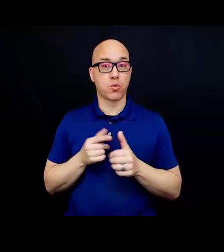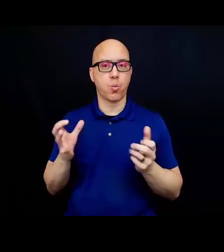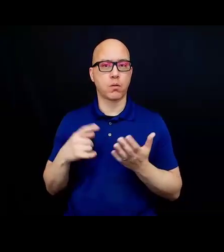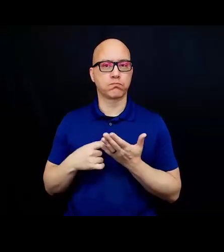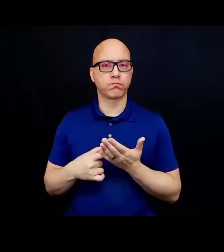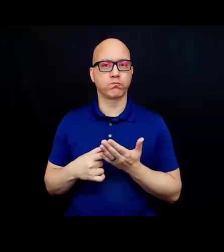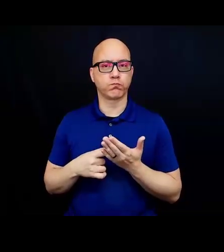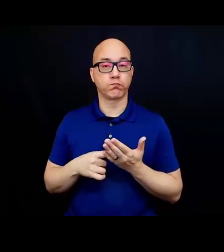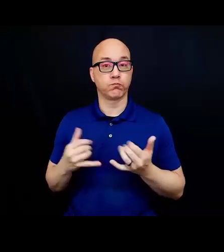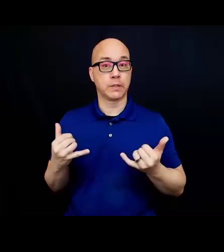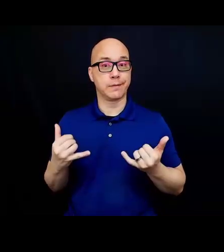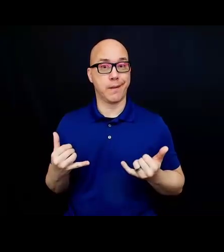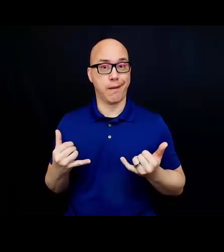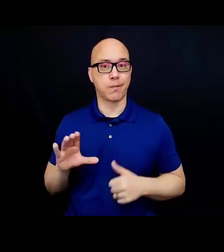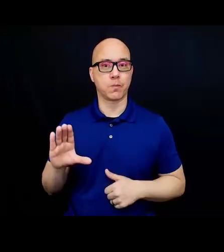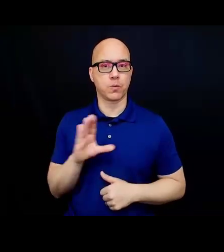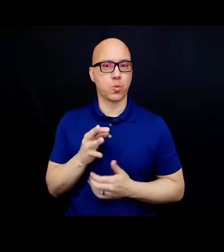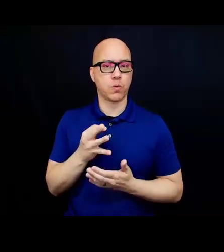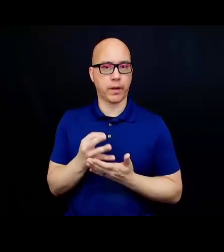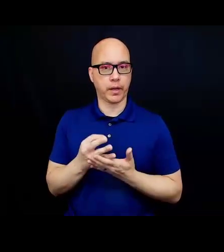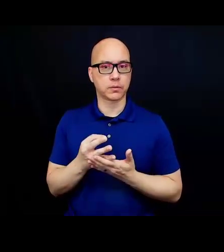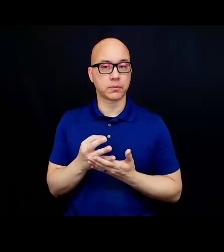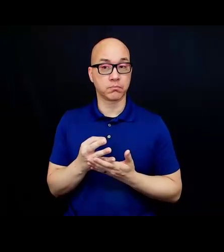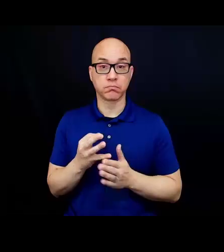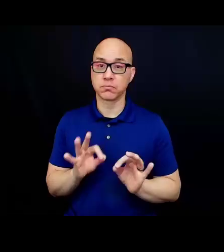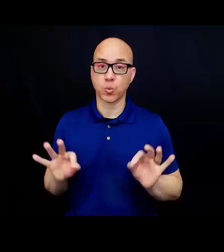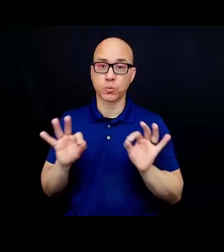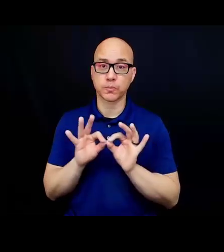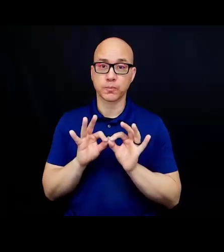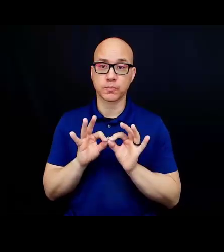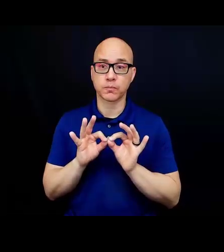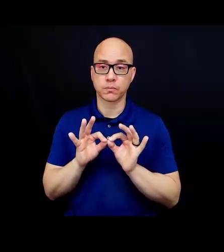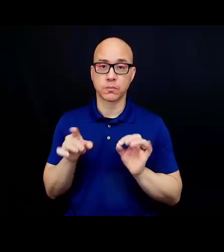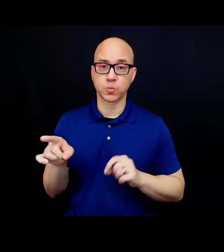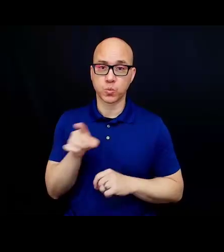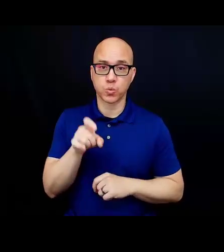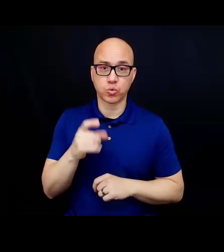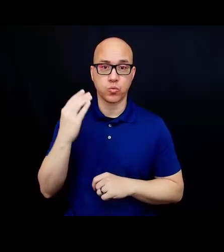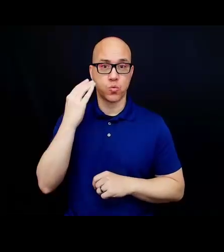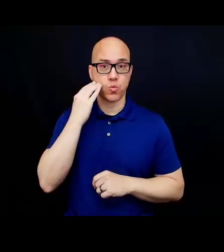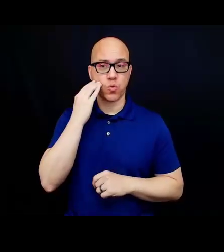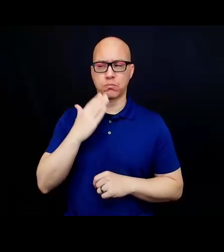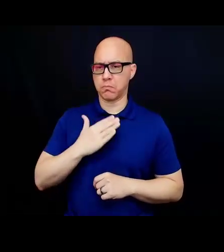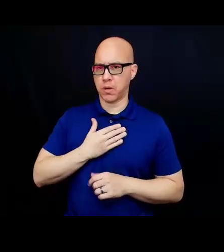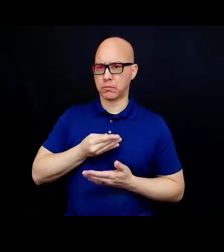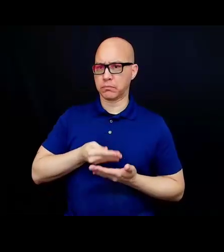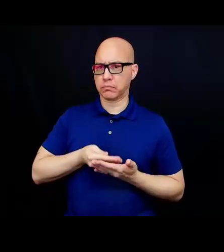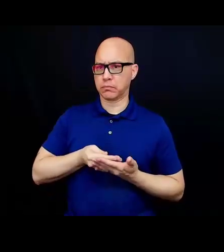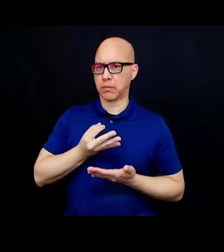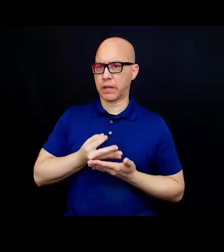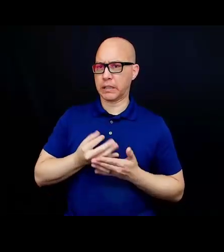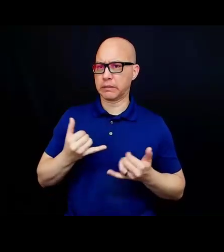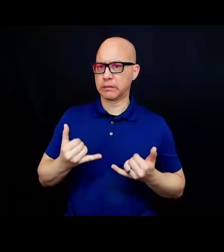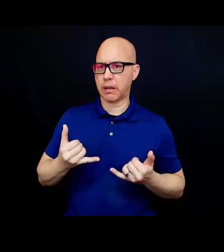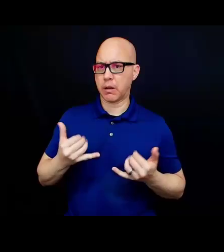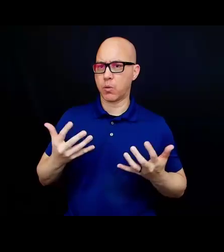financial position, because that's very important. You should know your current financial position before you apply for